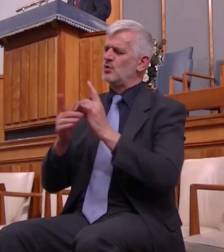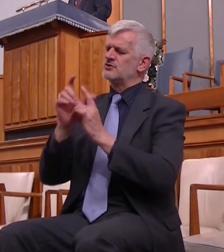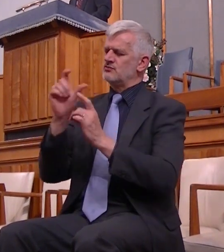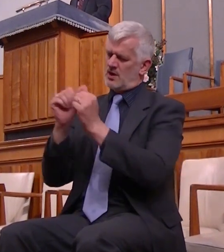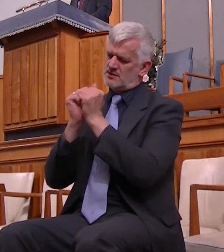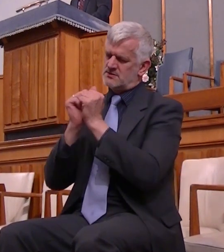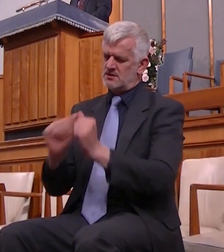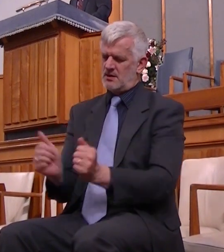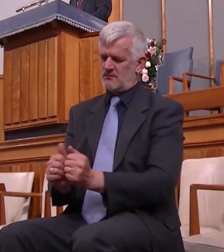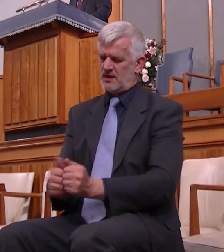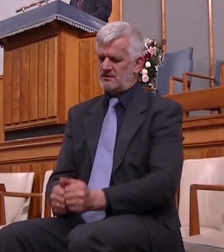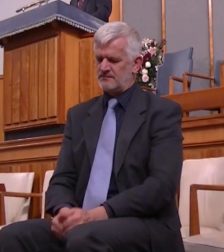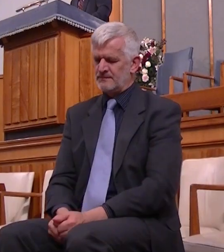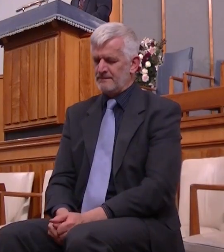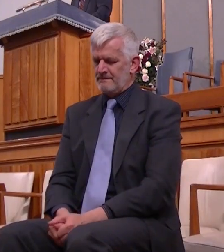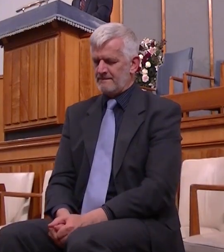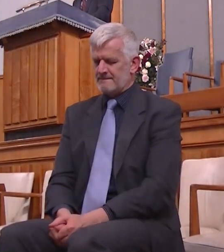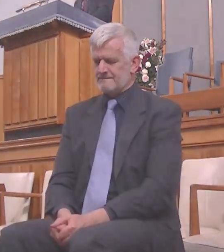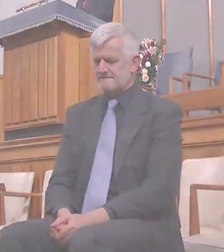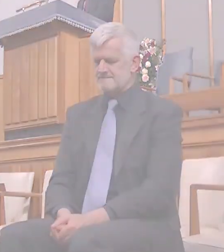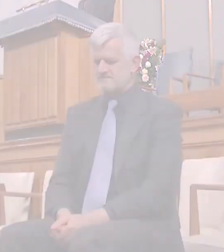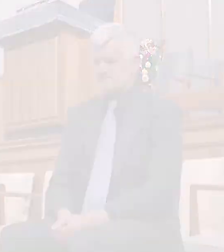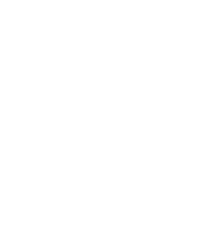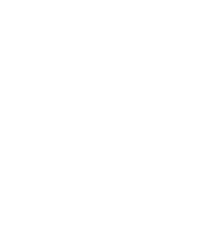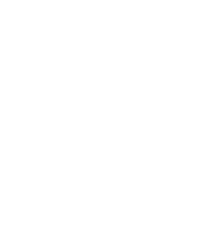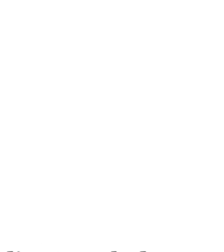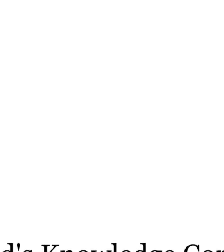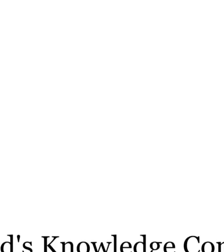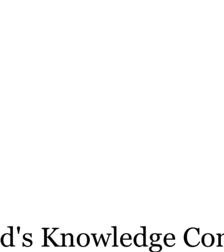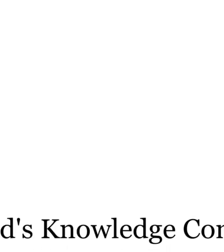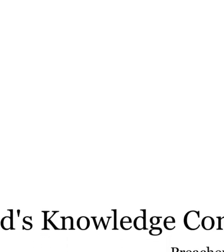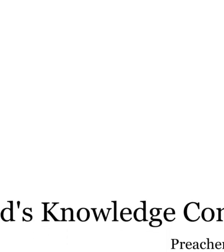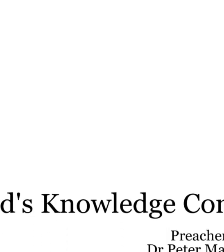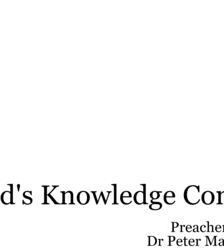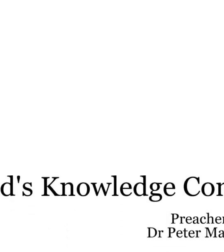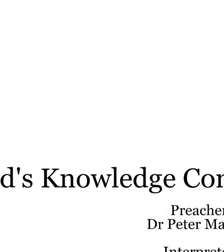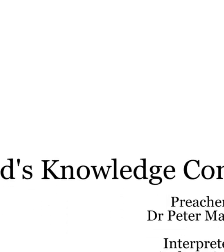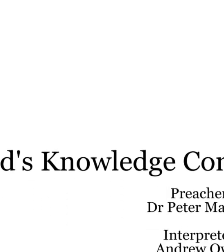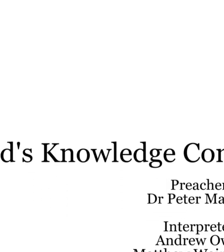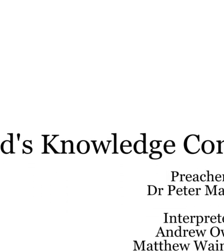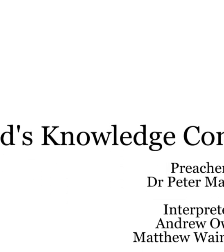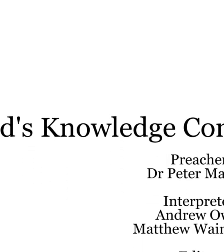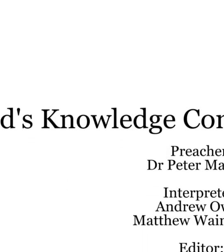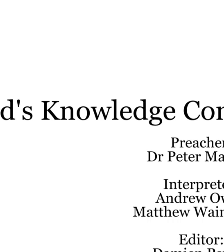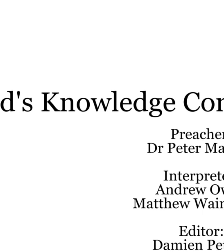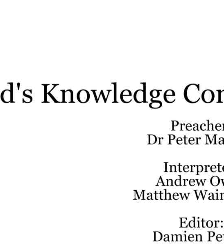His sake. Amen. Amen. Father, we long for